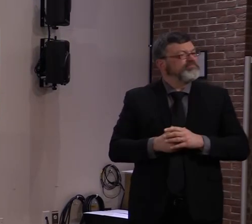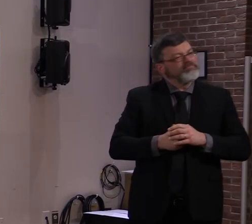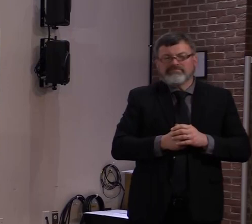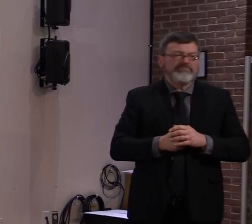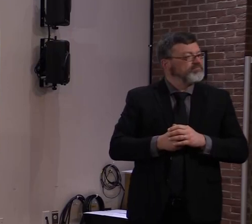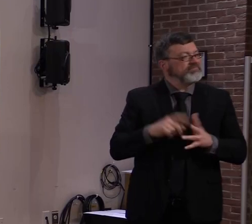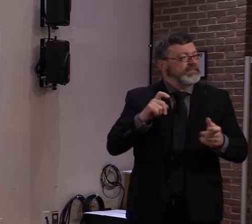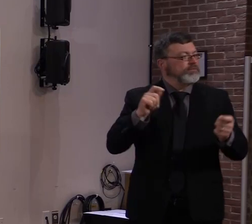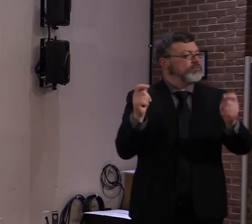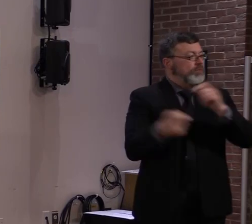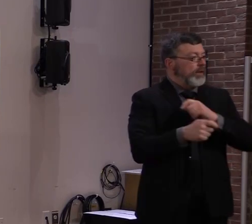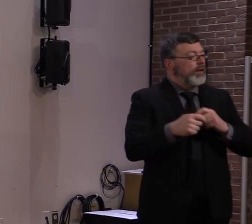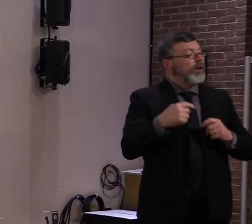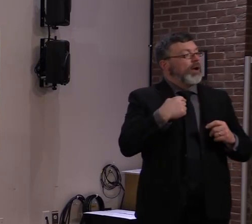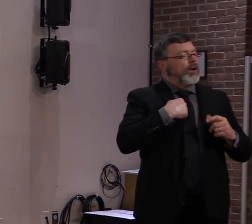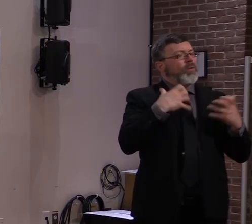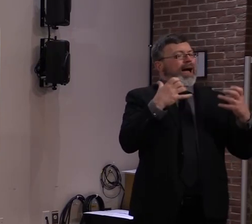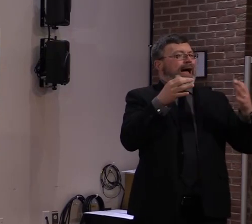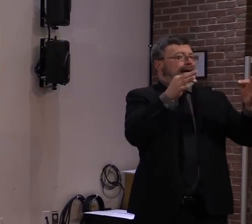participated in the